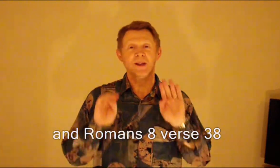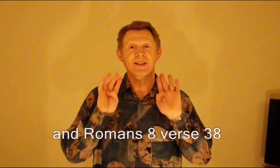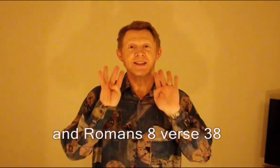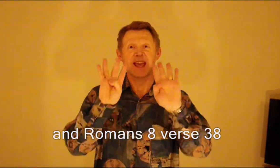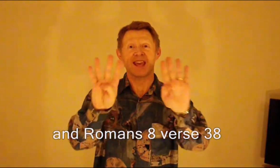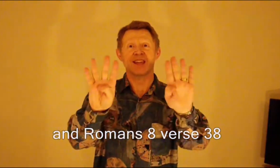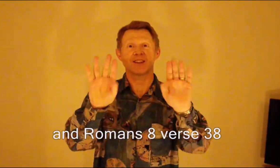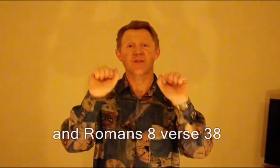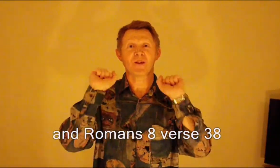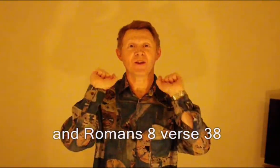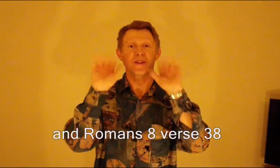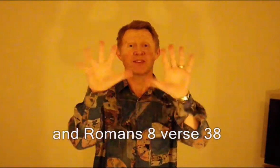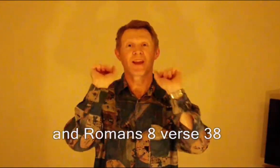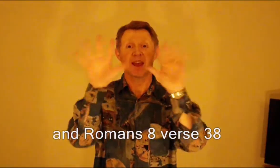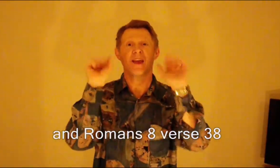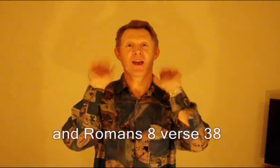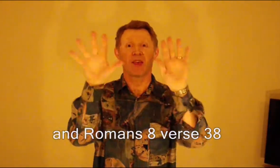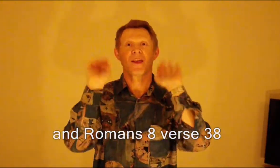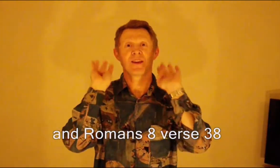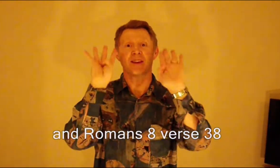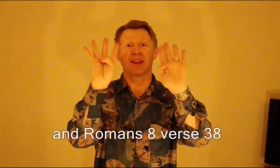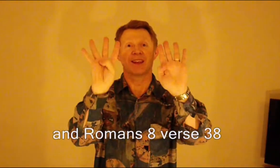Romans 8 verse